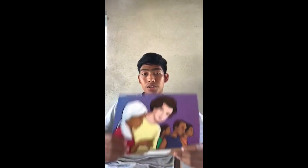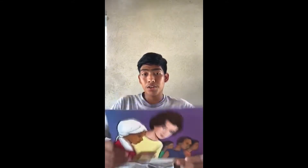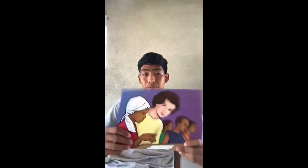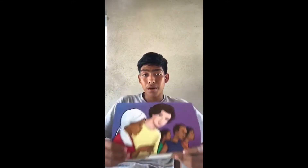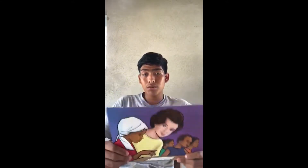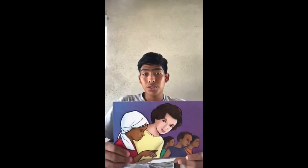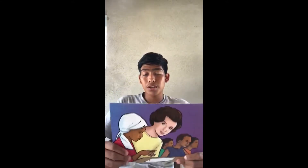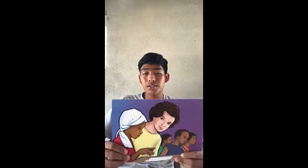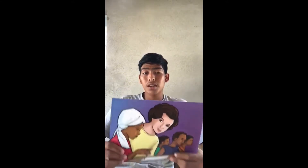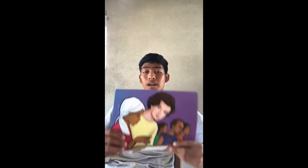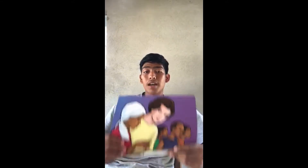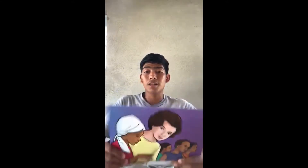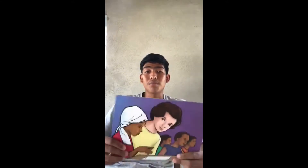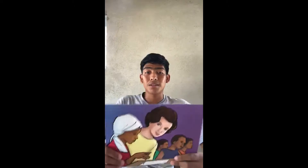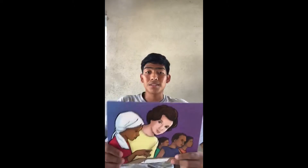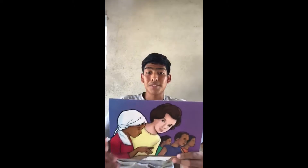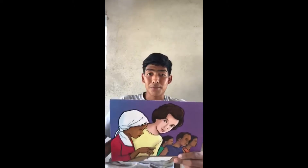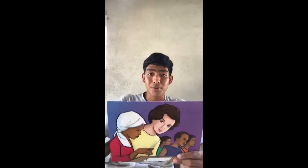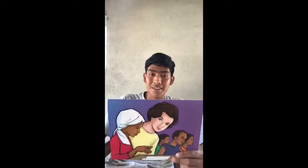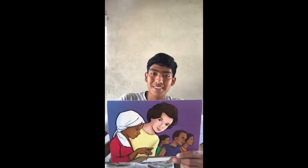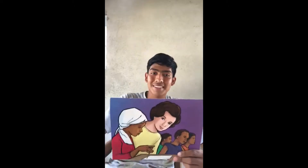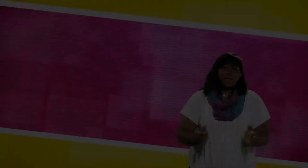take your precautions, and God bless everyone.